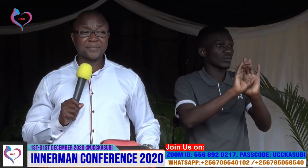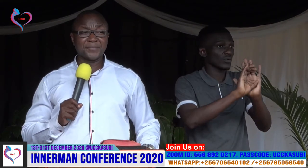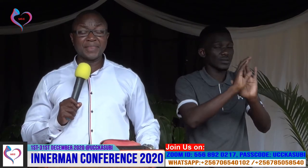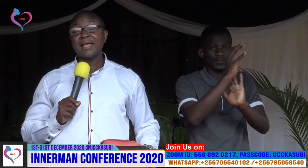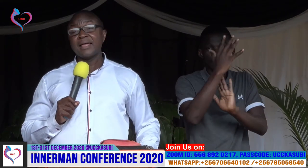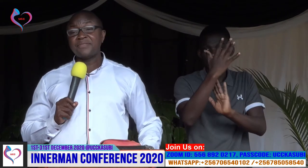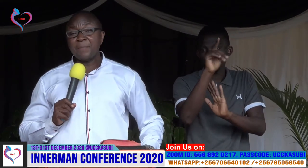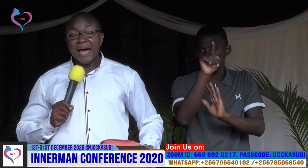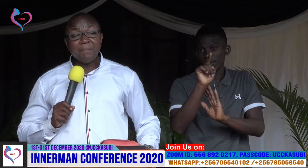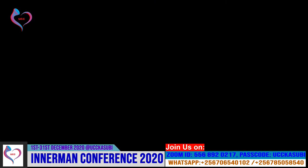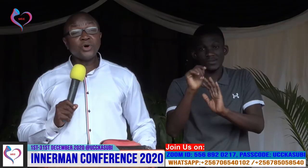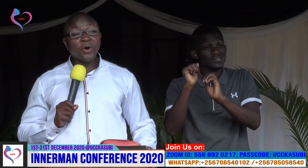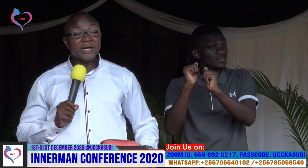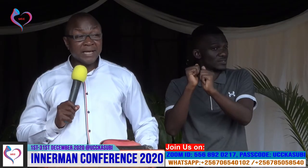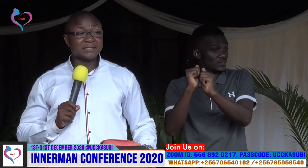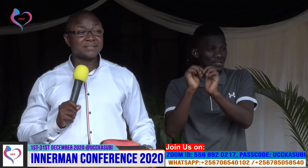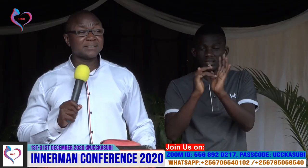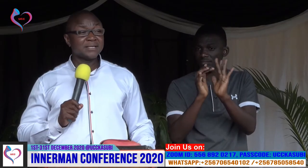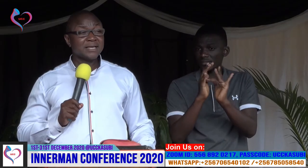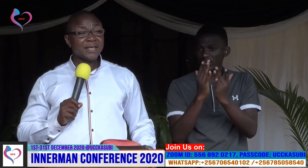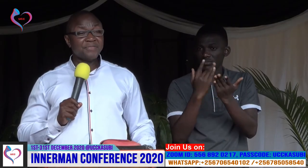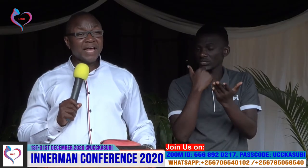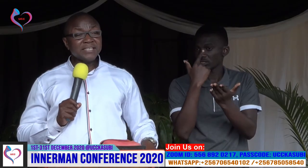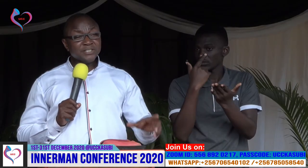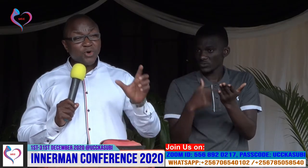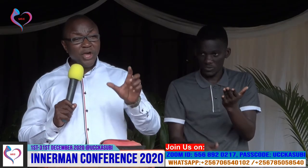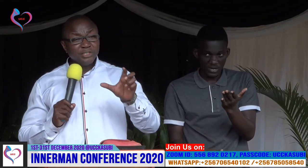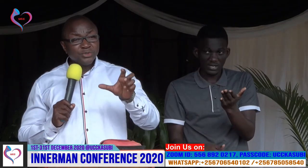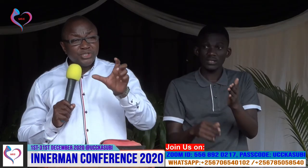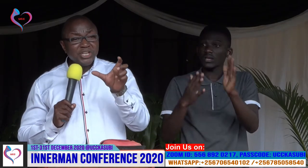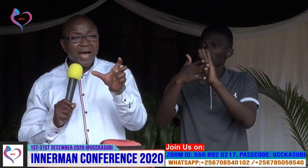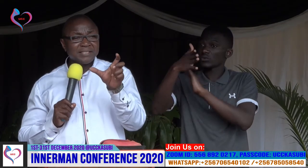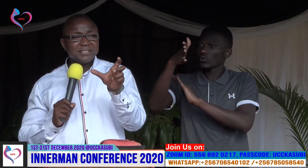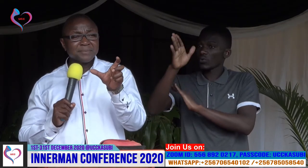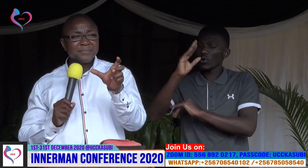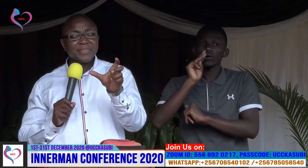5:10? The Bible told us that he's going to